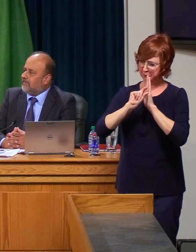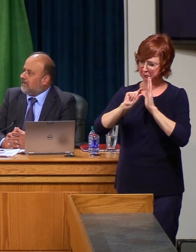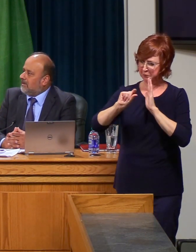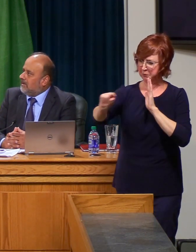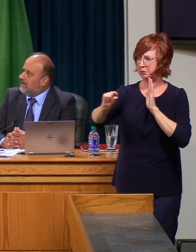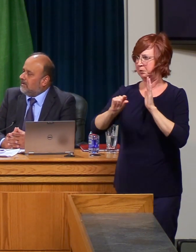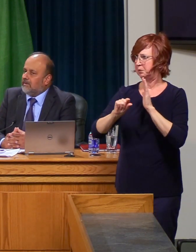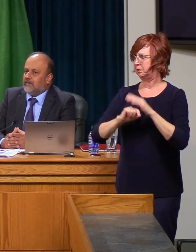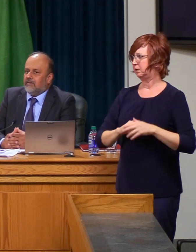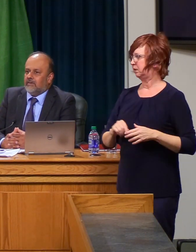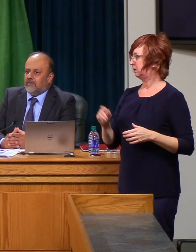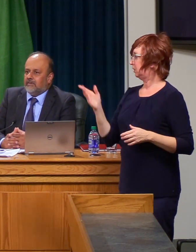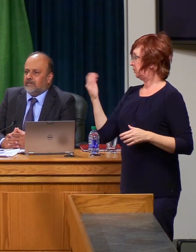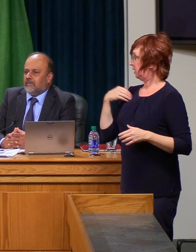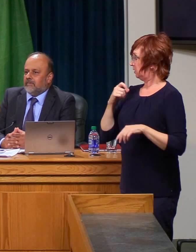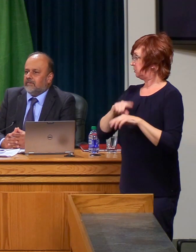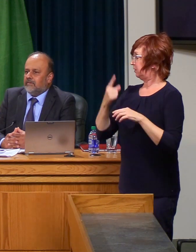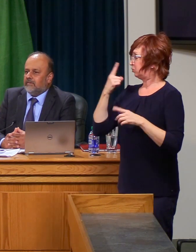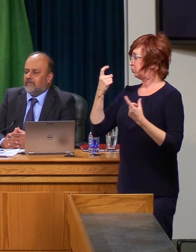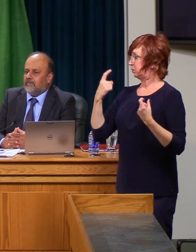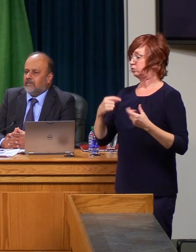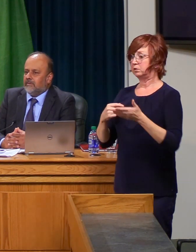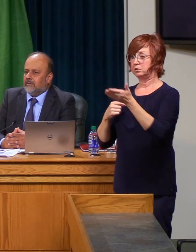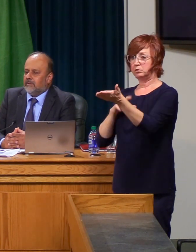We'll now have time for questions. Arthur?